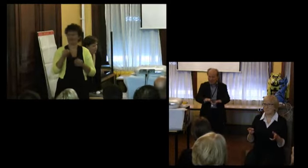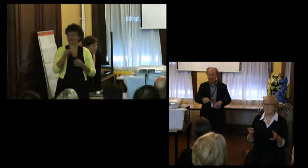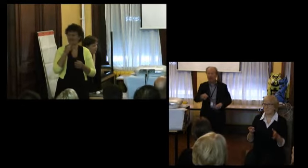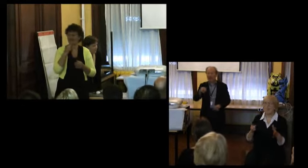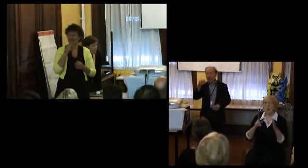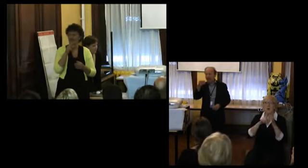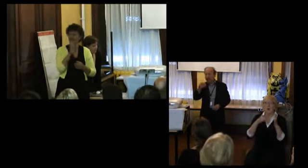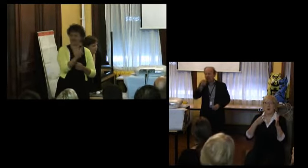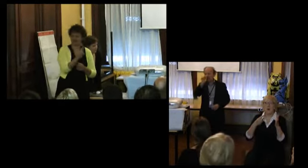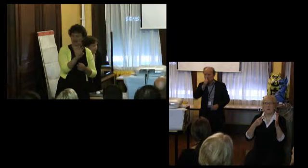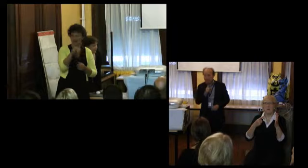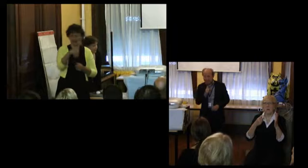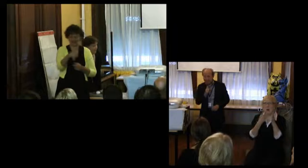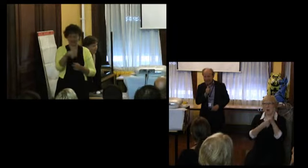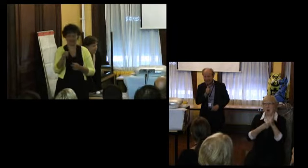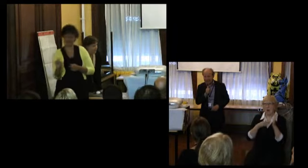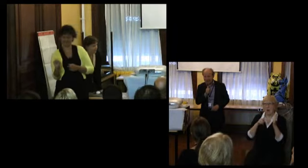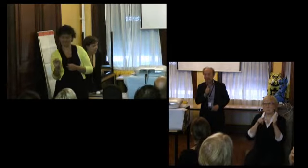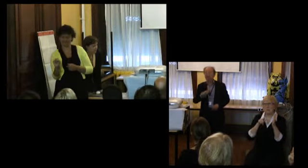R.M.N. R meaning